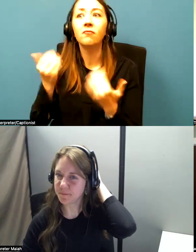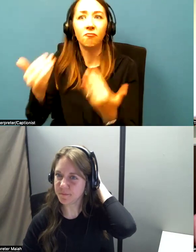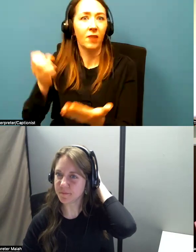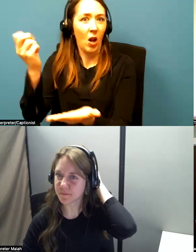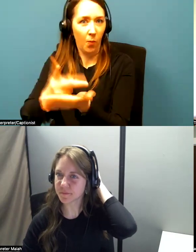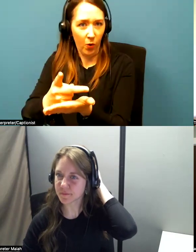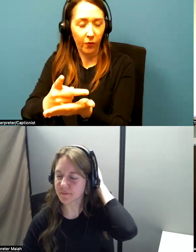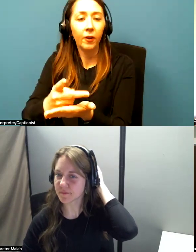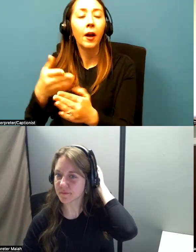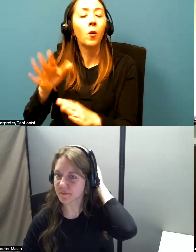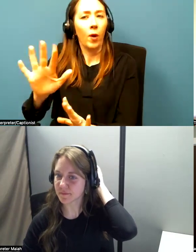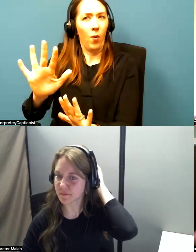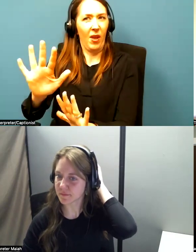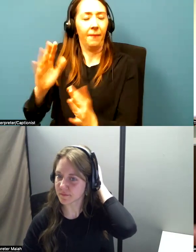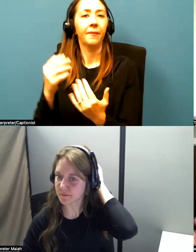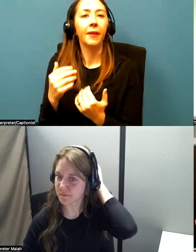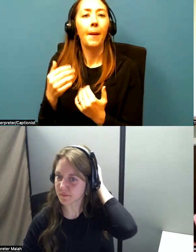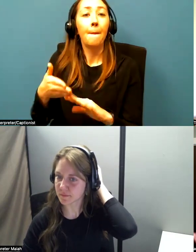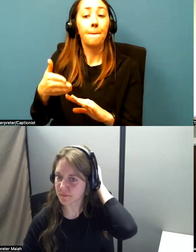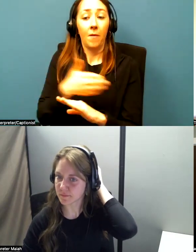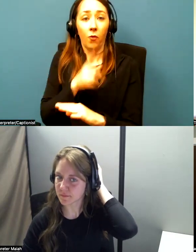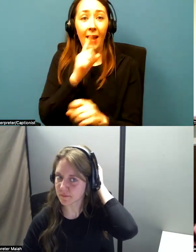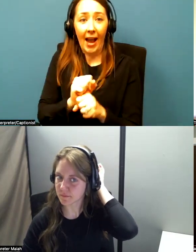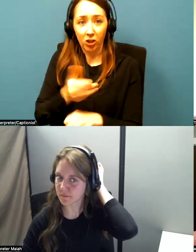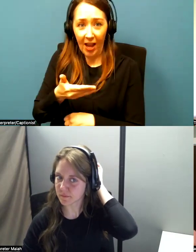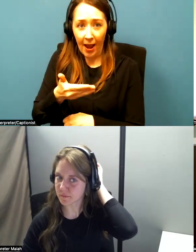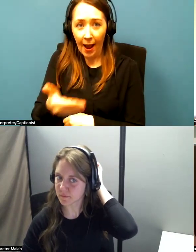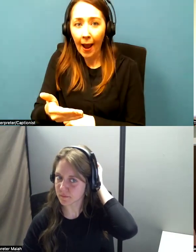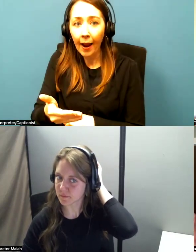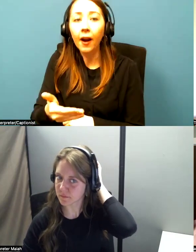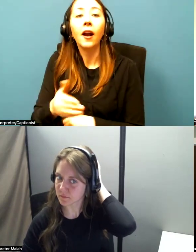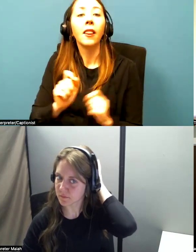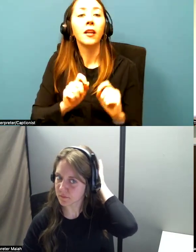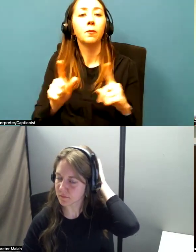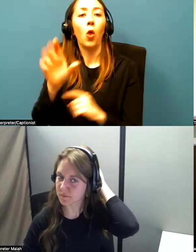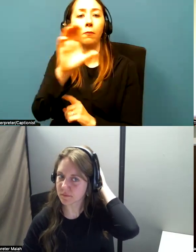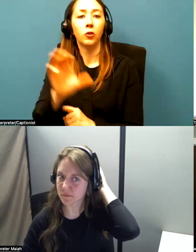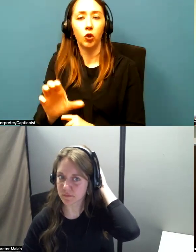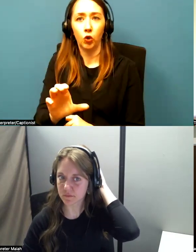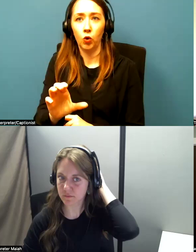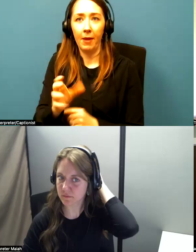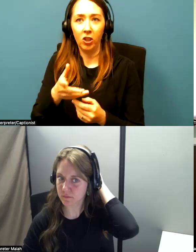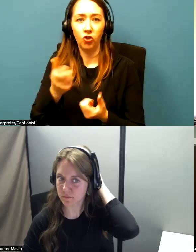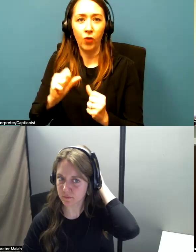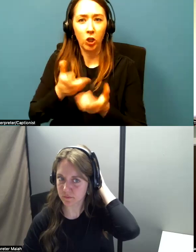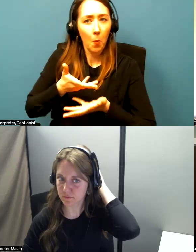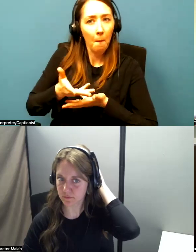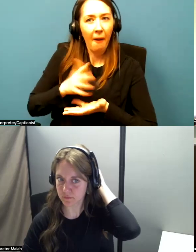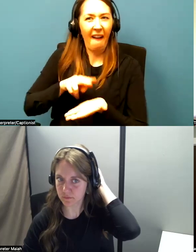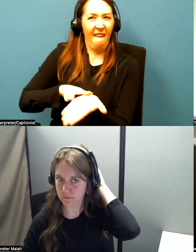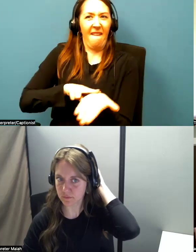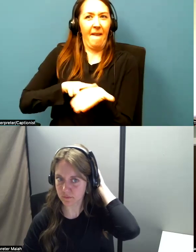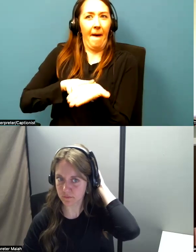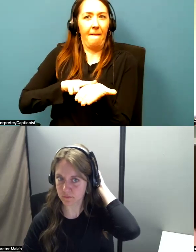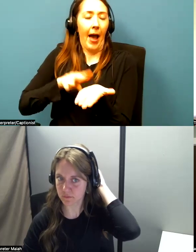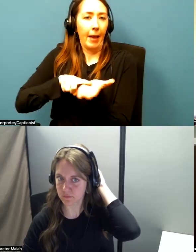wait. Before we actually hire him, let's get on a Zoom with him and just do like a vibe check, you